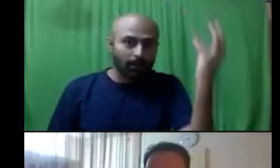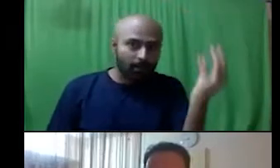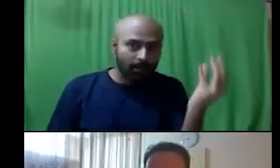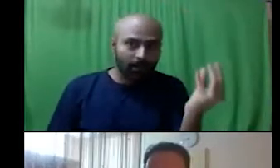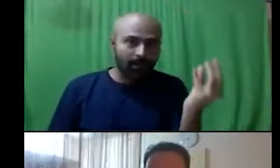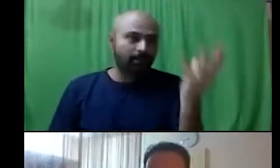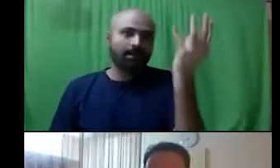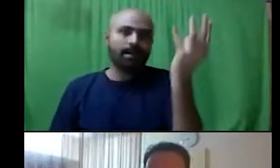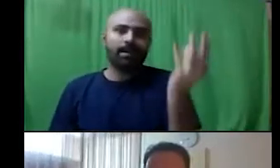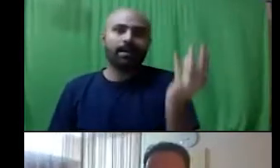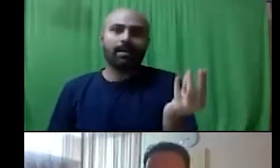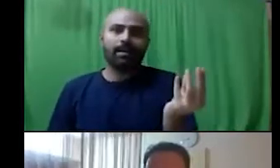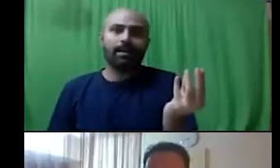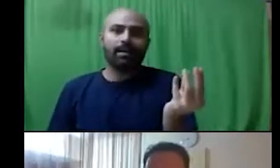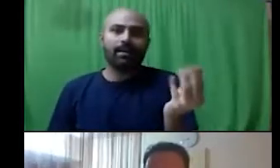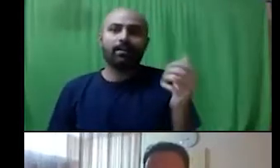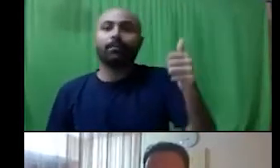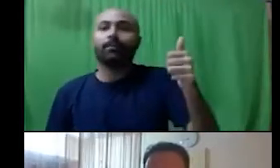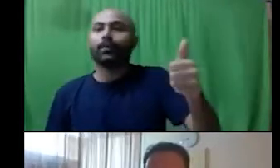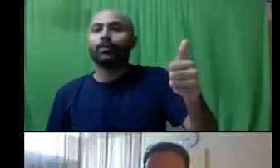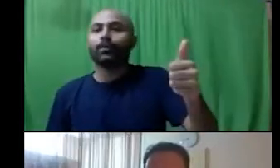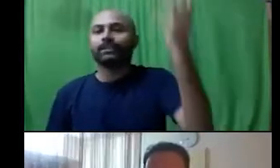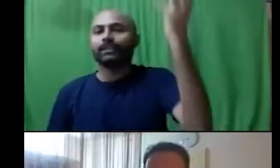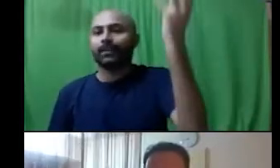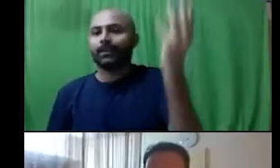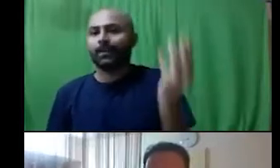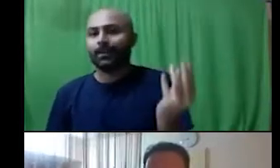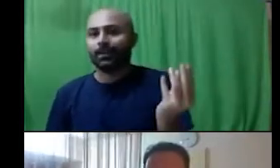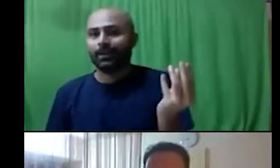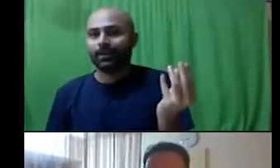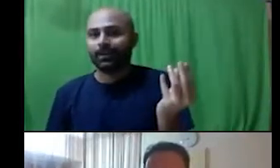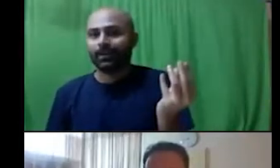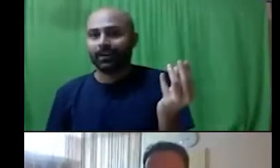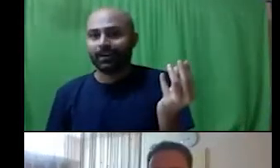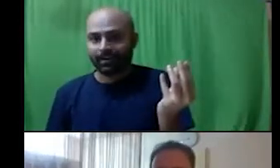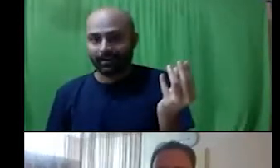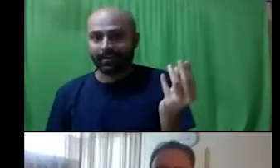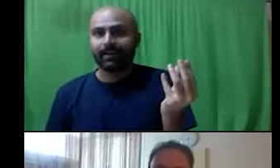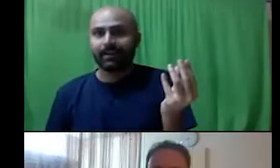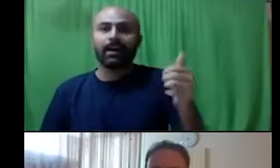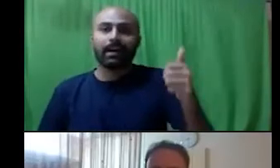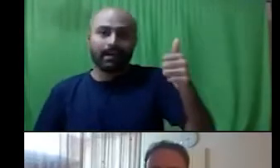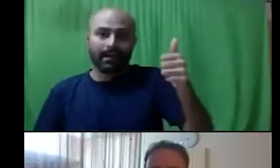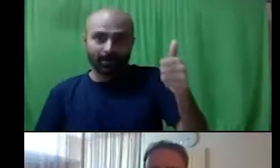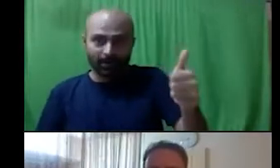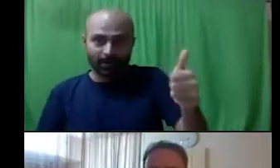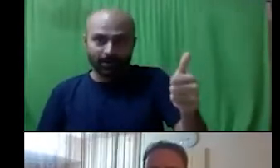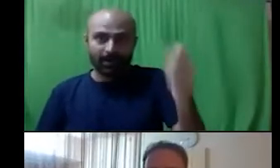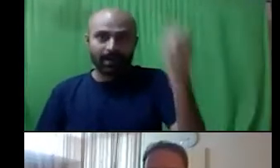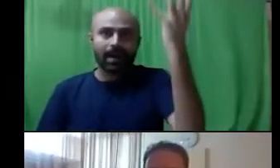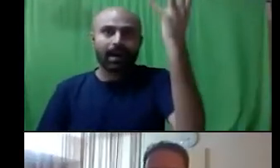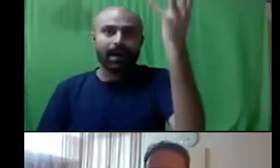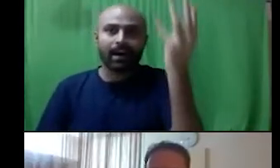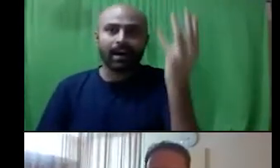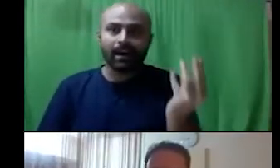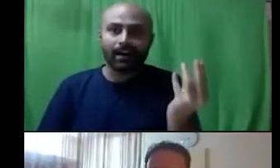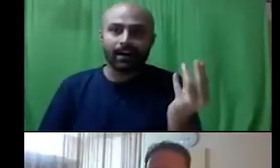So after the afternoon, evening, the sun starts setting. So this is good evening.